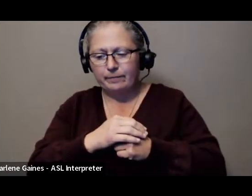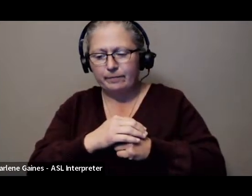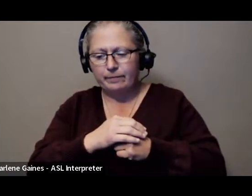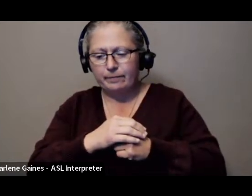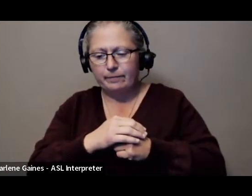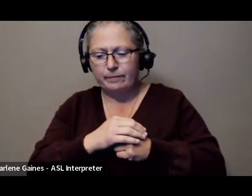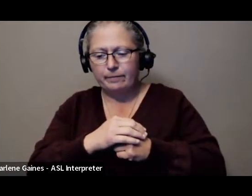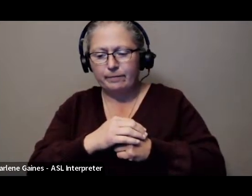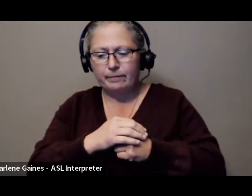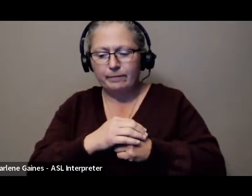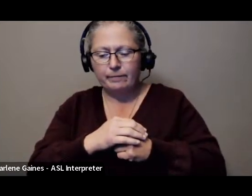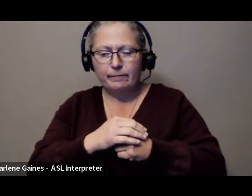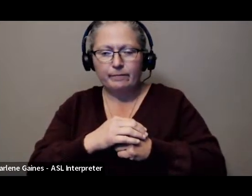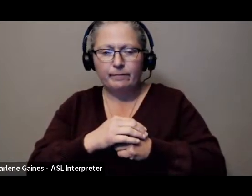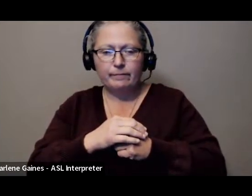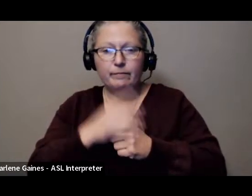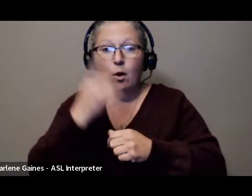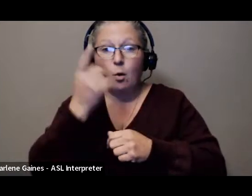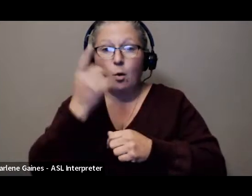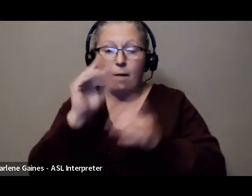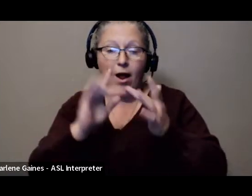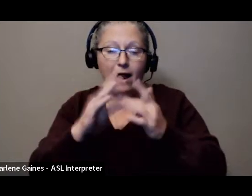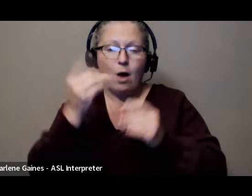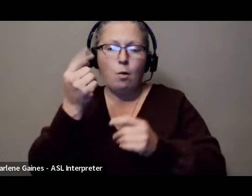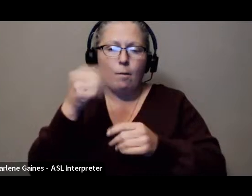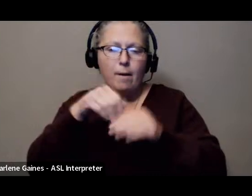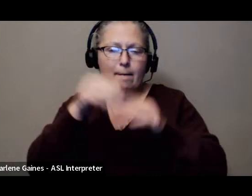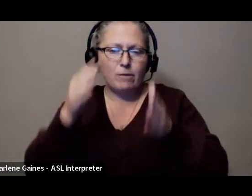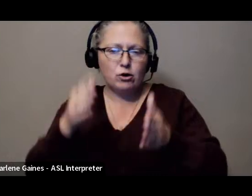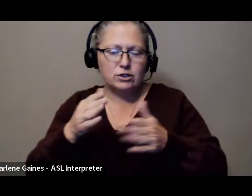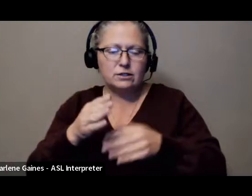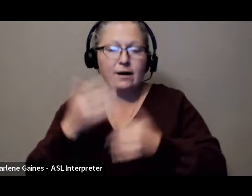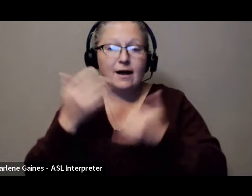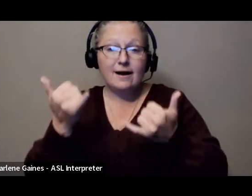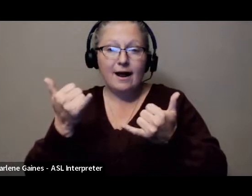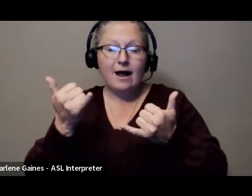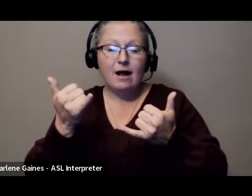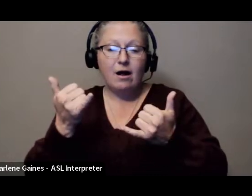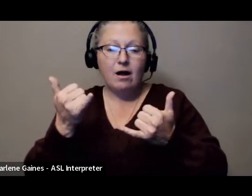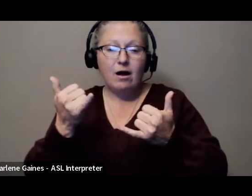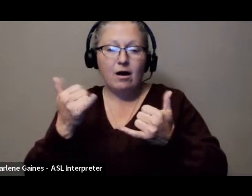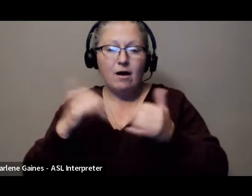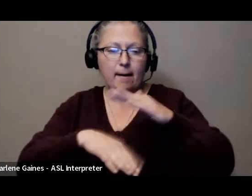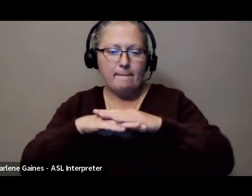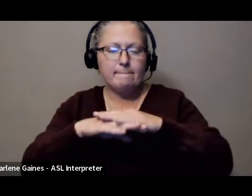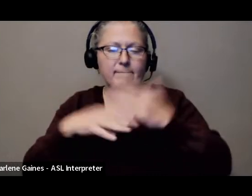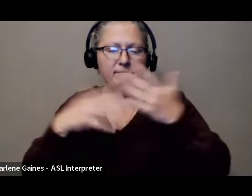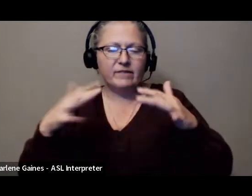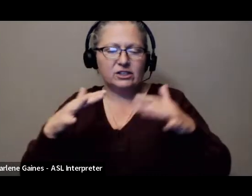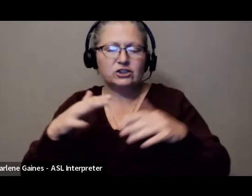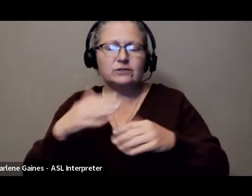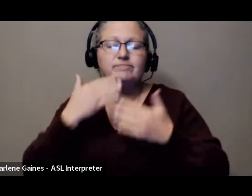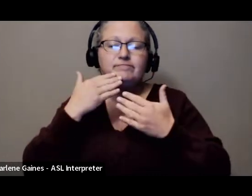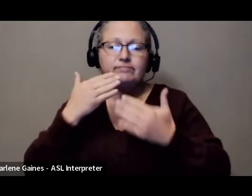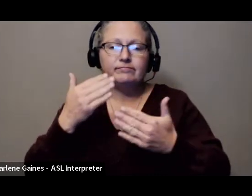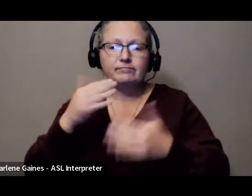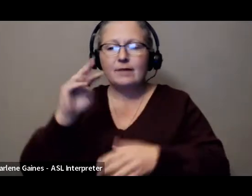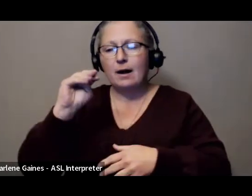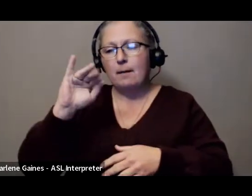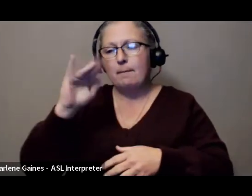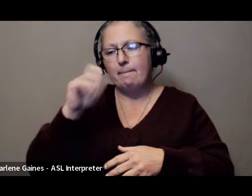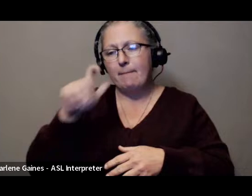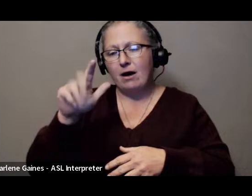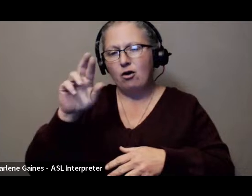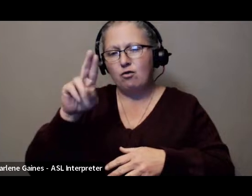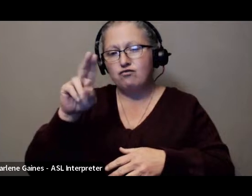have one more online and one in person. Okay, so at this point, I will cap it. Thank you. Go ahead. Michael Russ, I'm